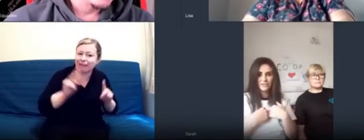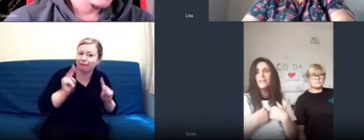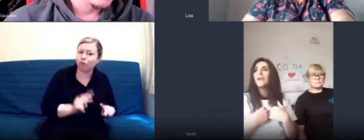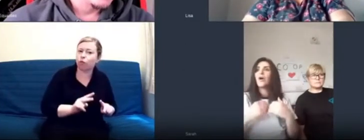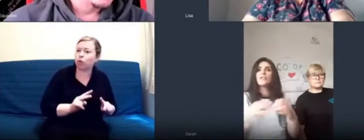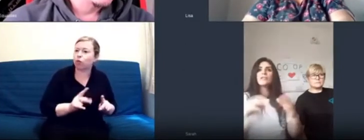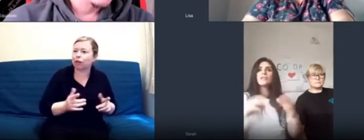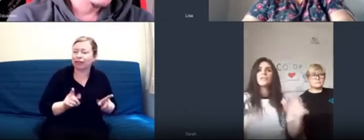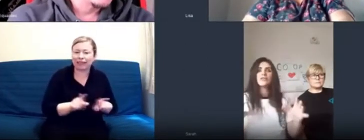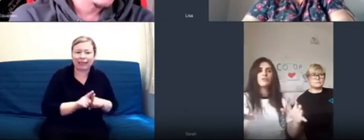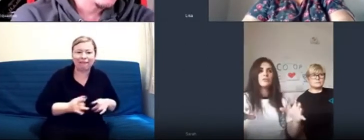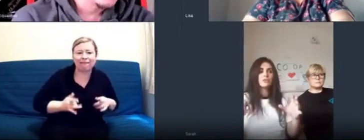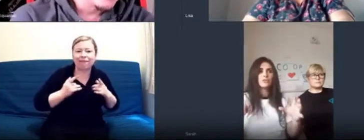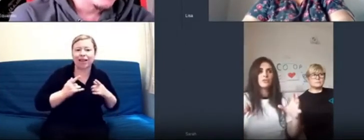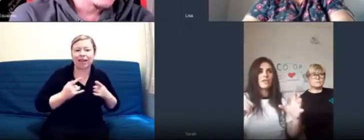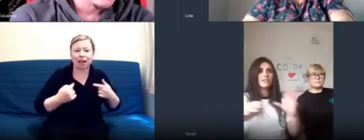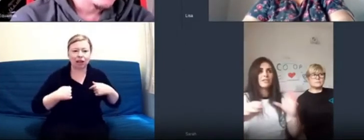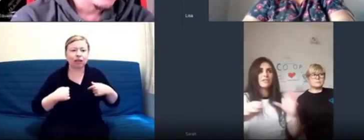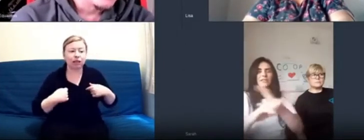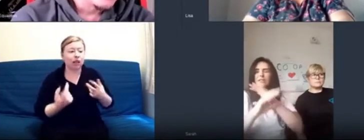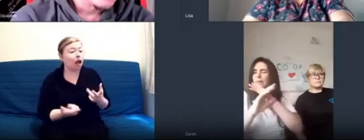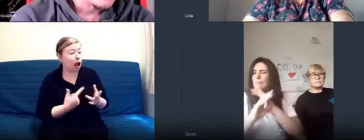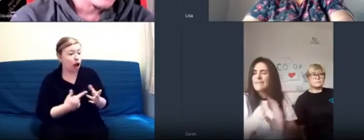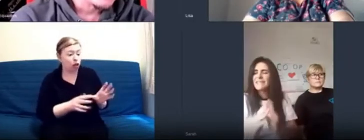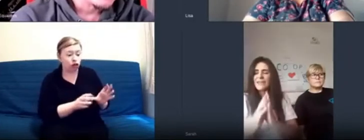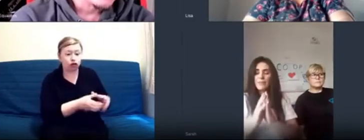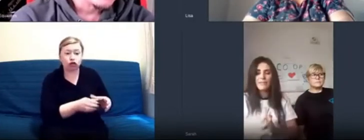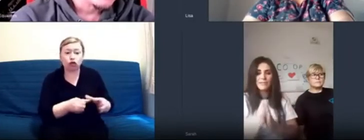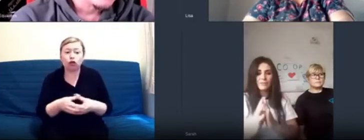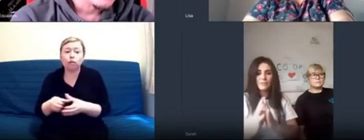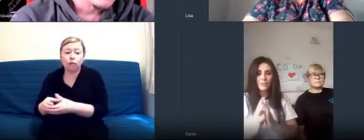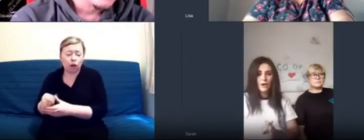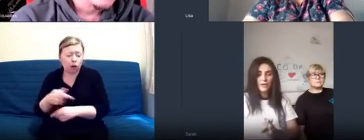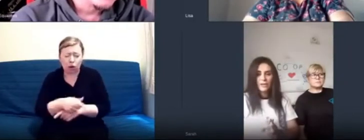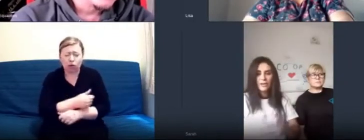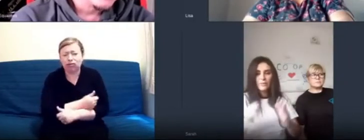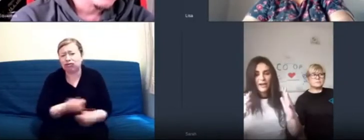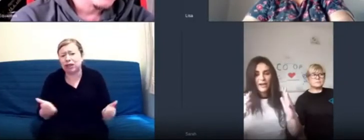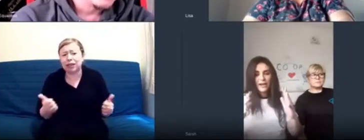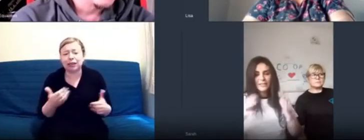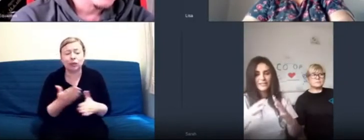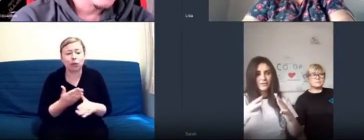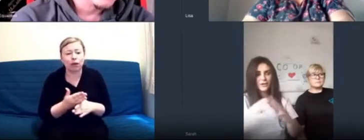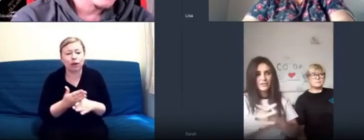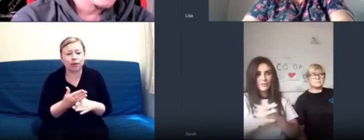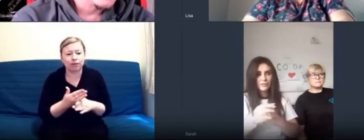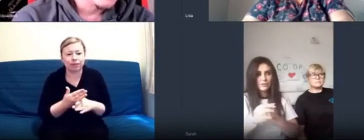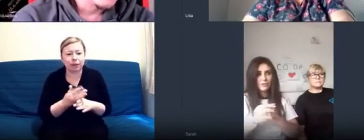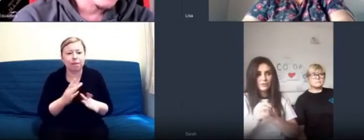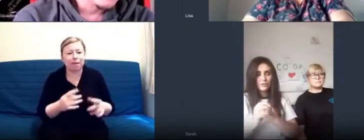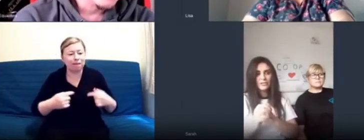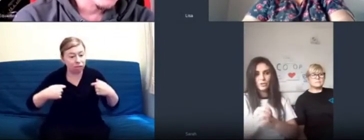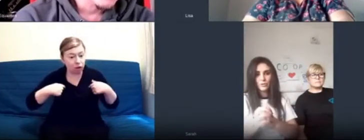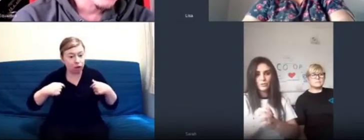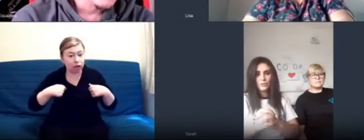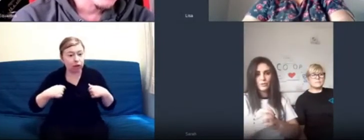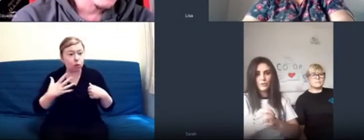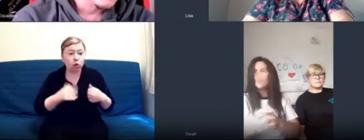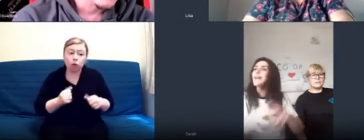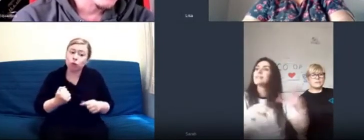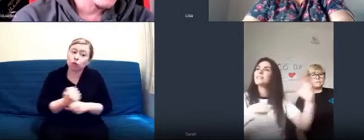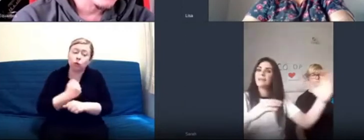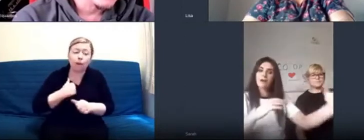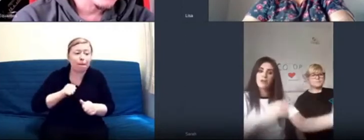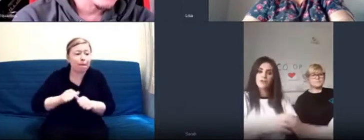ourselves. All these other groups do genuinely amazing, amazing work, But it has to, for us to be able to do the best job